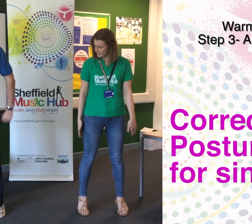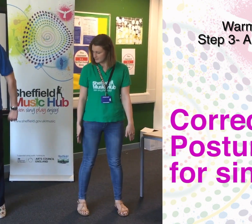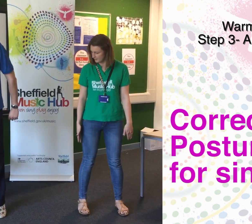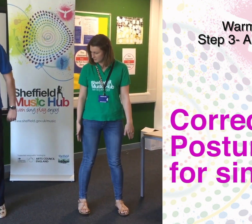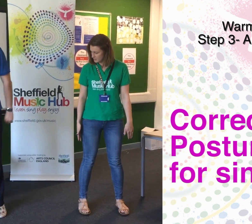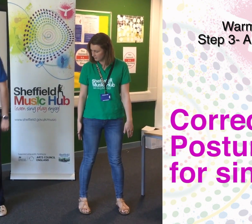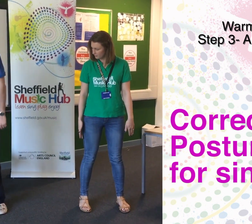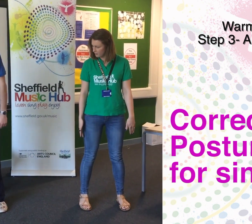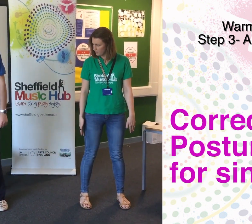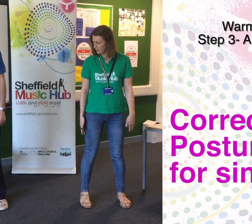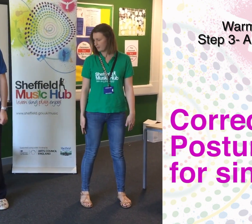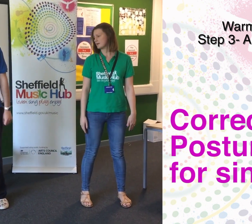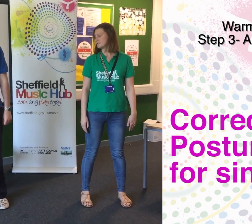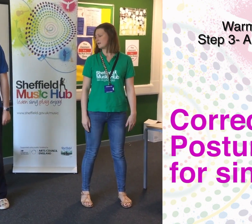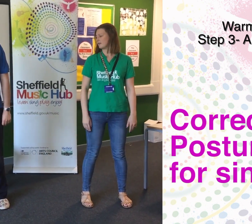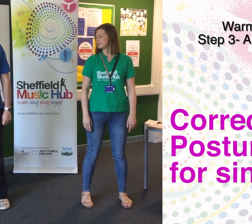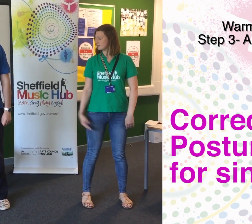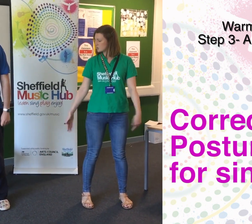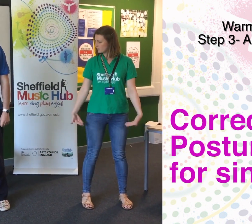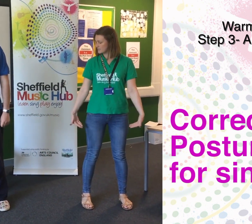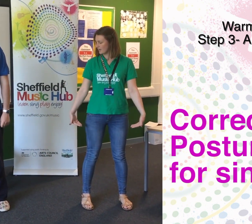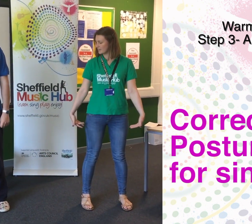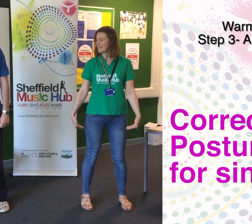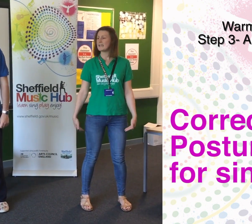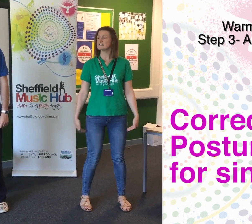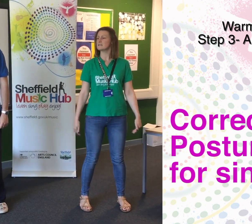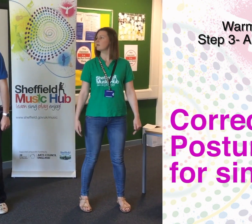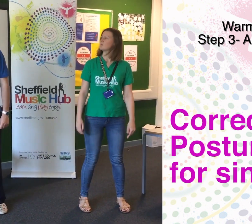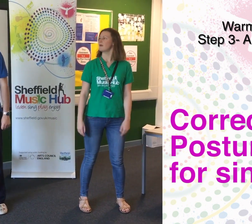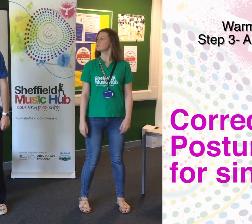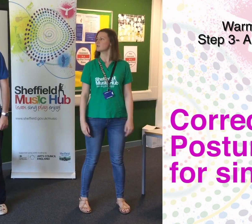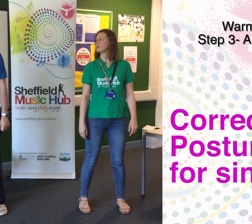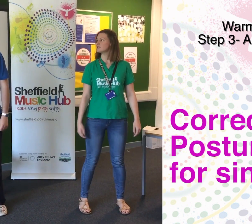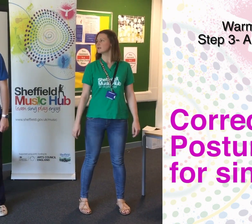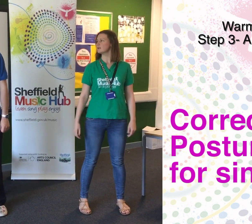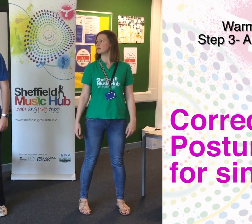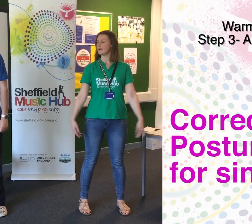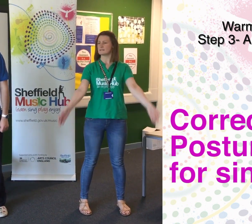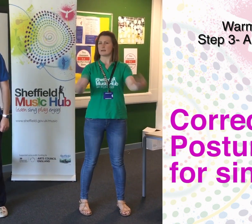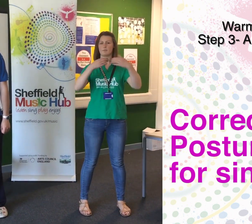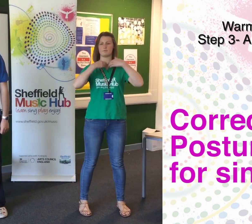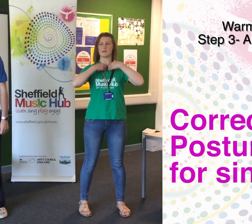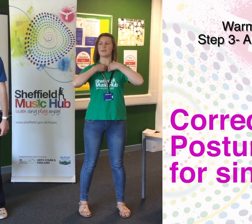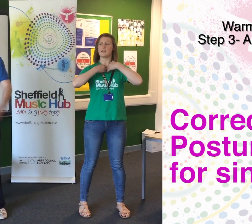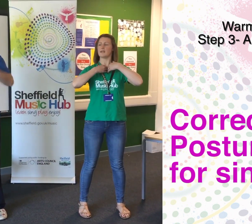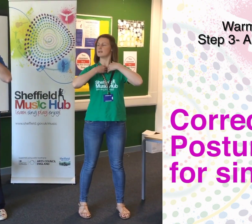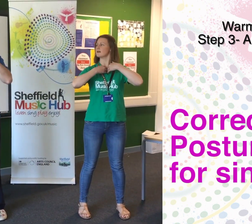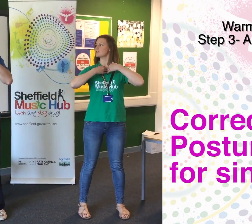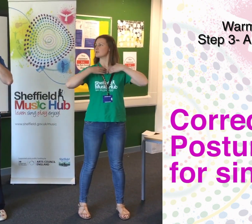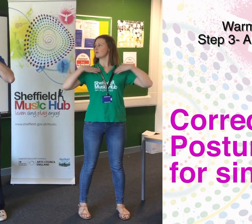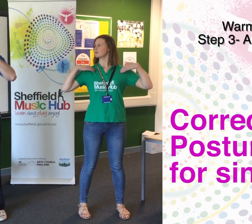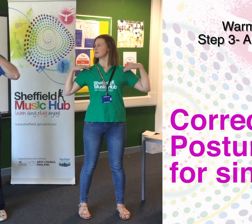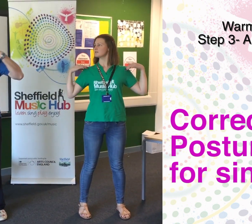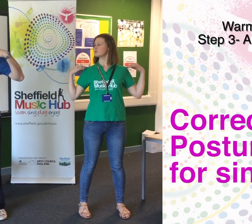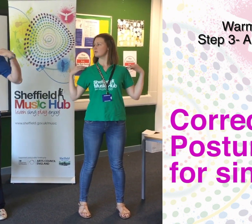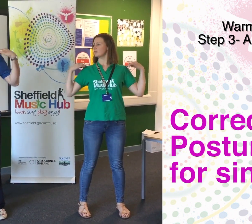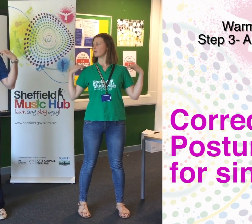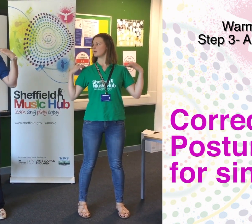feet down to the floor. That's it. Then step 2 is our knees. Make sure they jiggle. And step 3 is our shoulders drawing across,